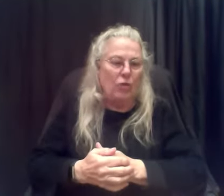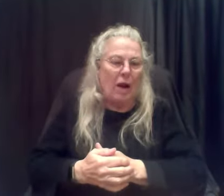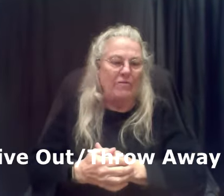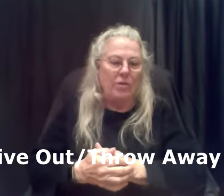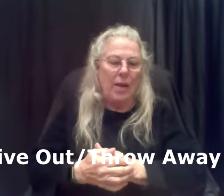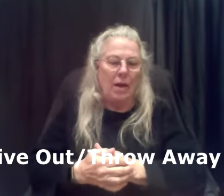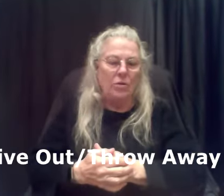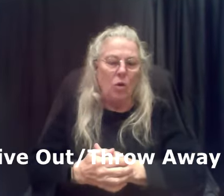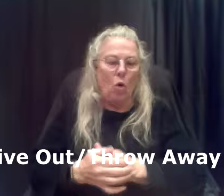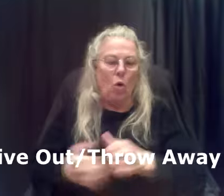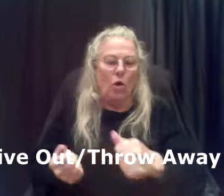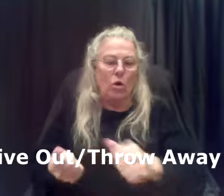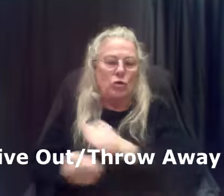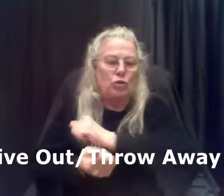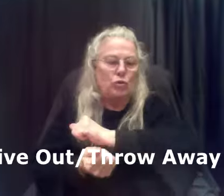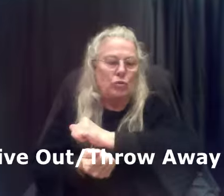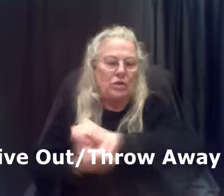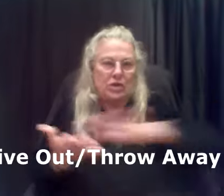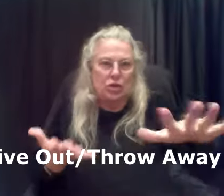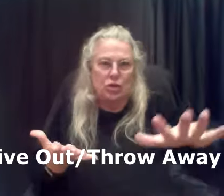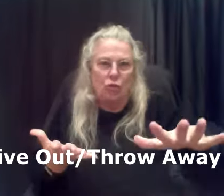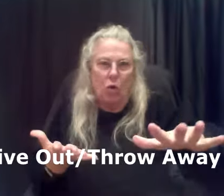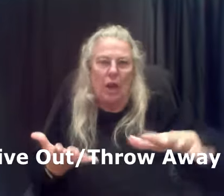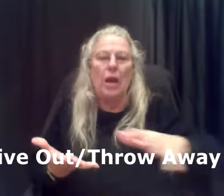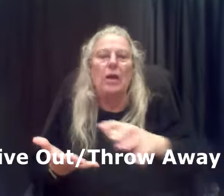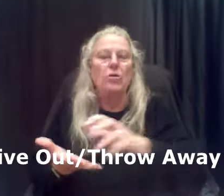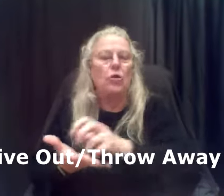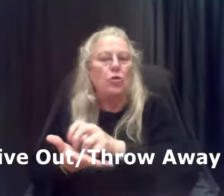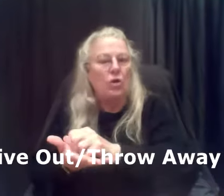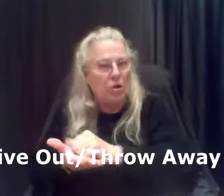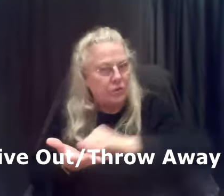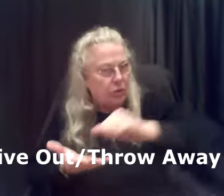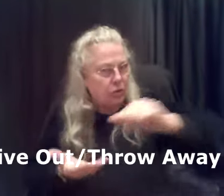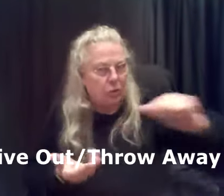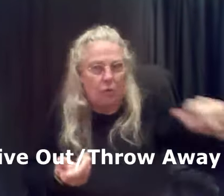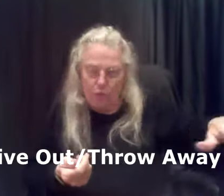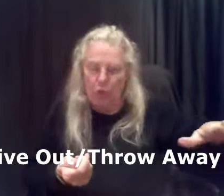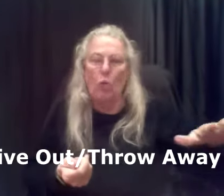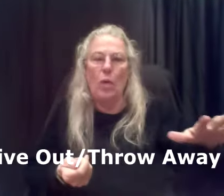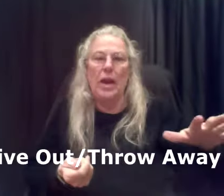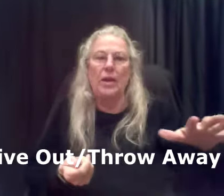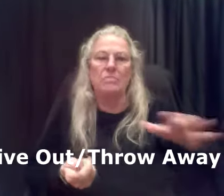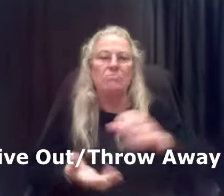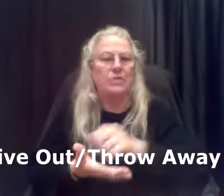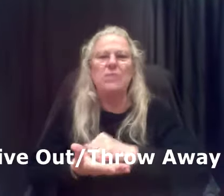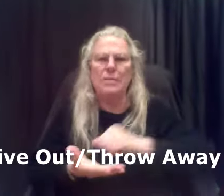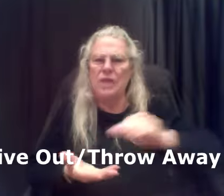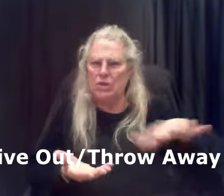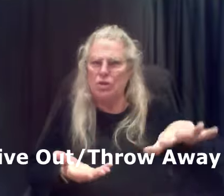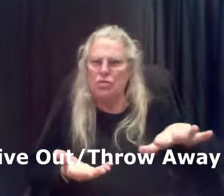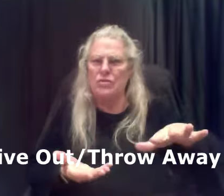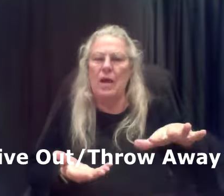Drive them out, or to destroy. You can also do throw away. And sometimes I choose that one.